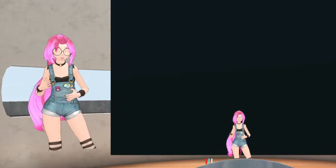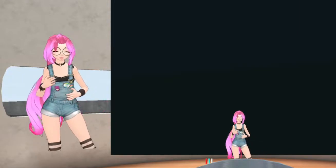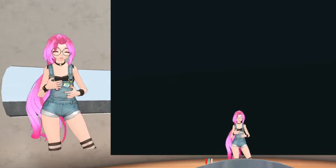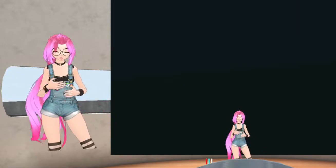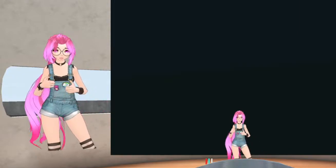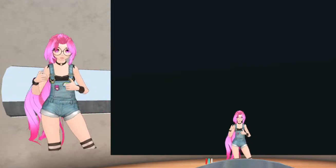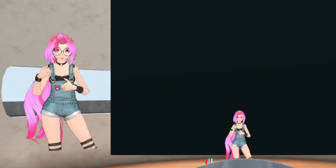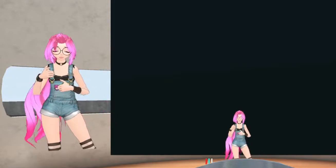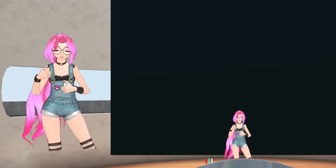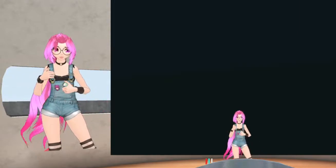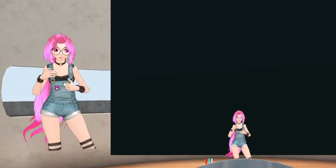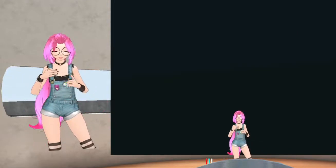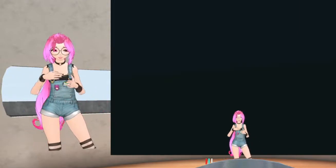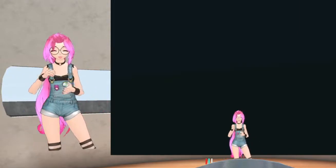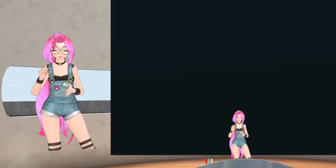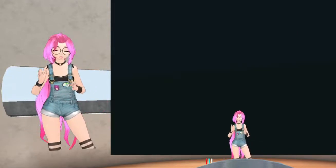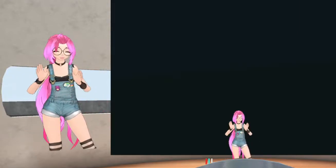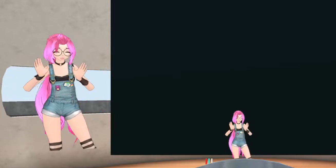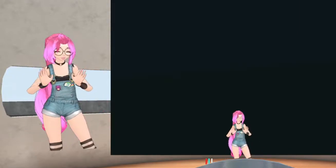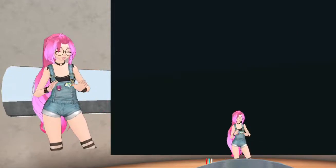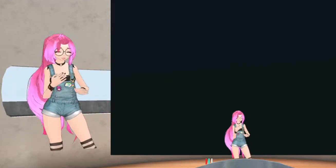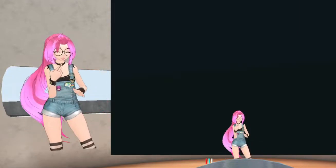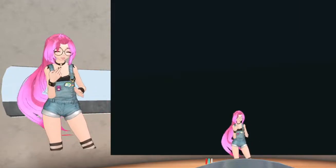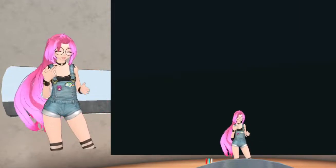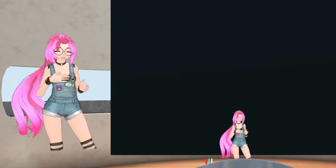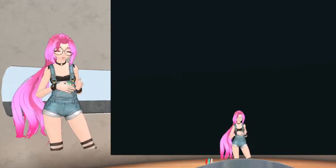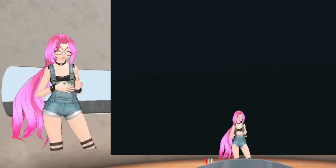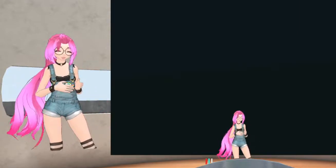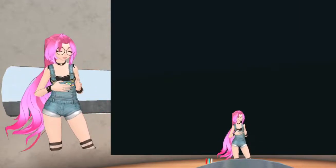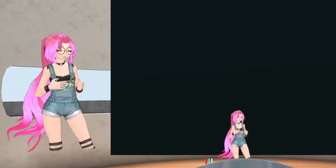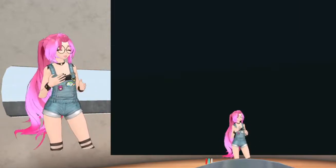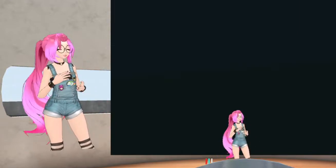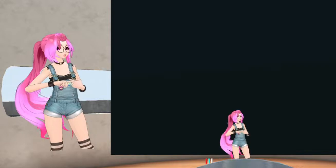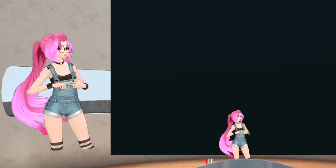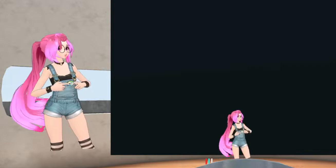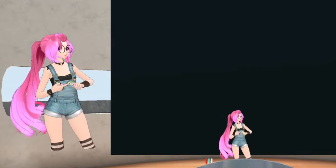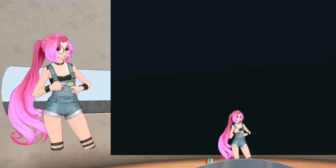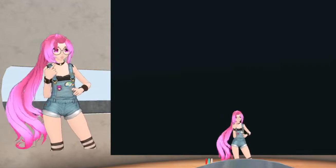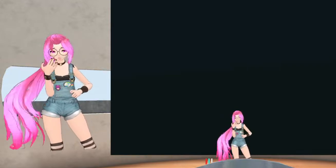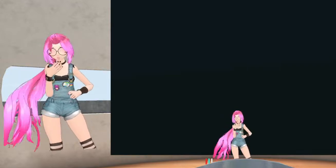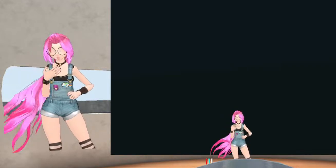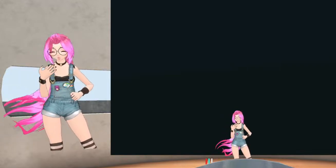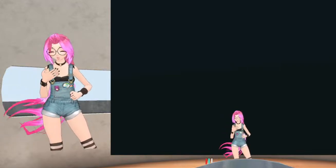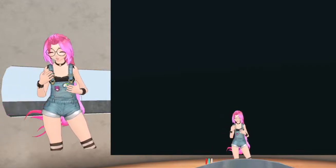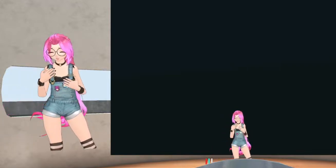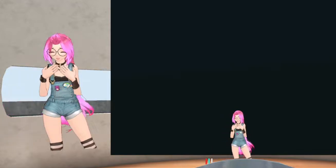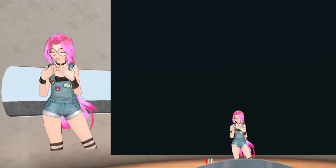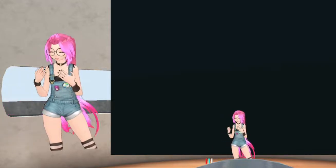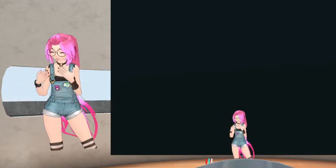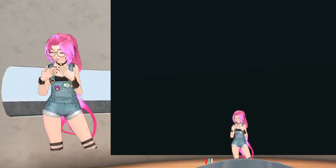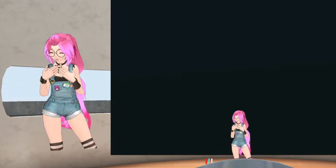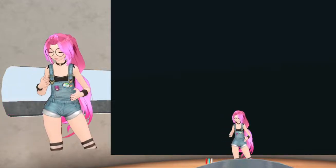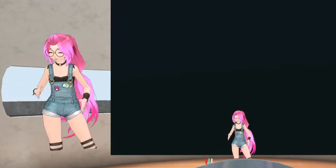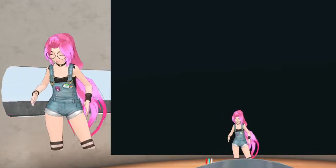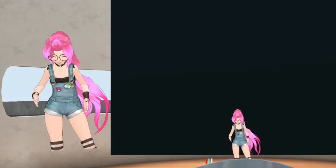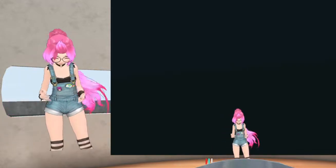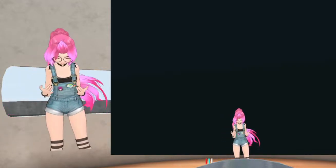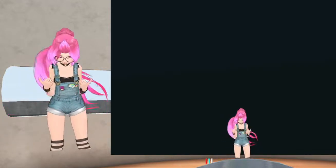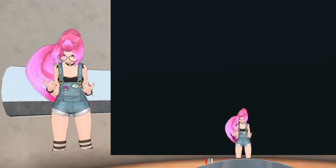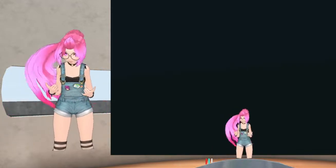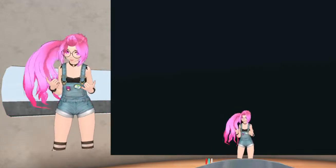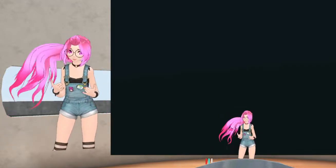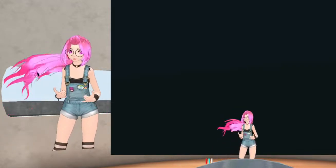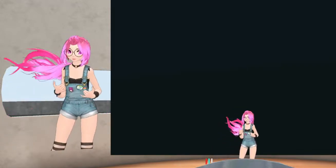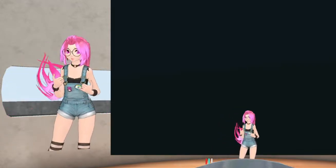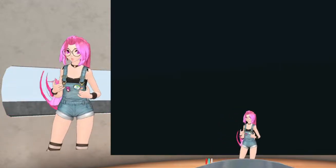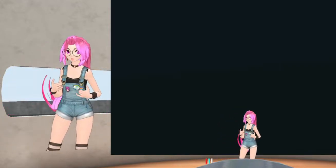and this maybe you're more an advanced student, it's really great to see you all again. I see a lot of friendly faces here. So thank you